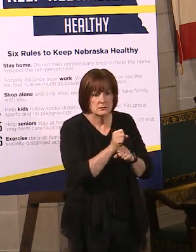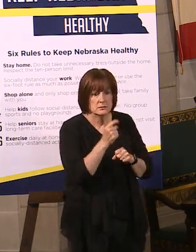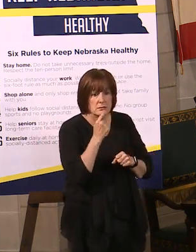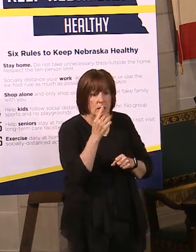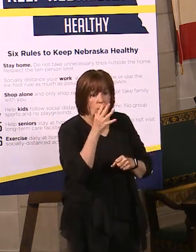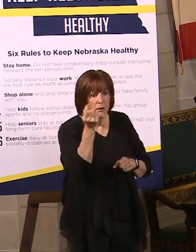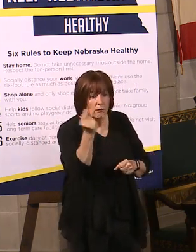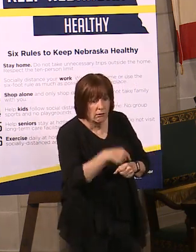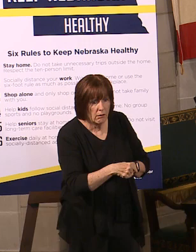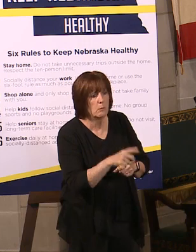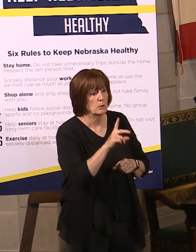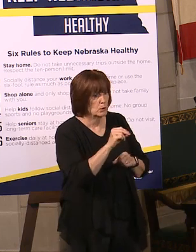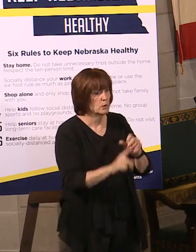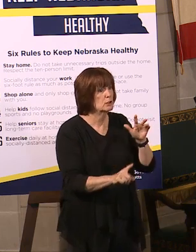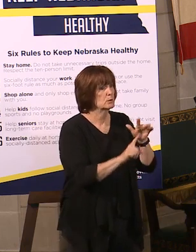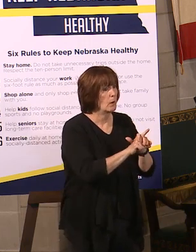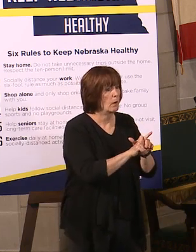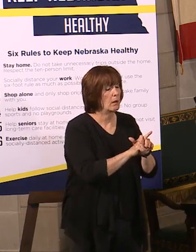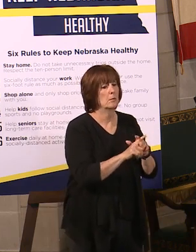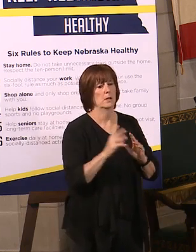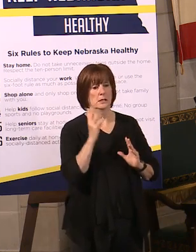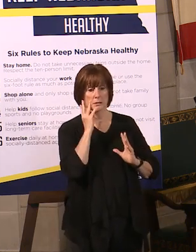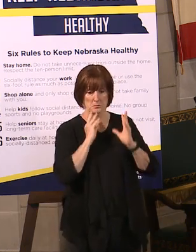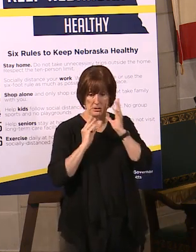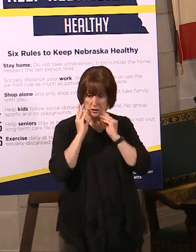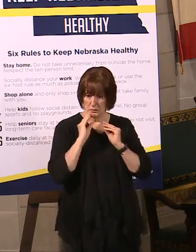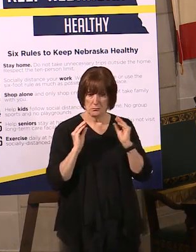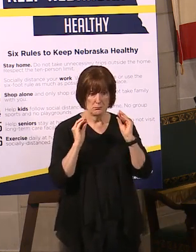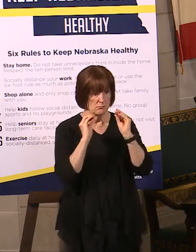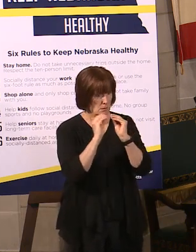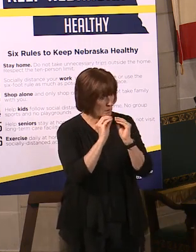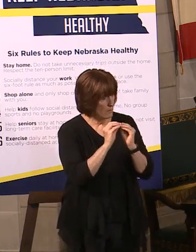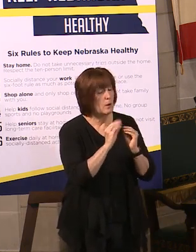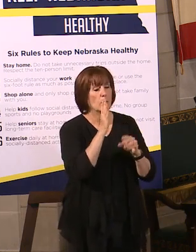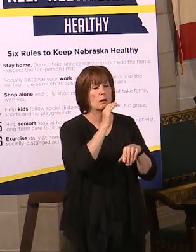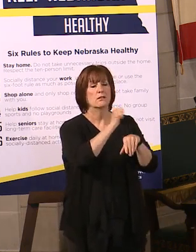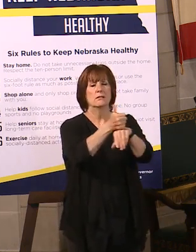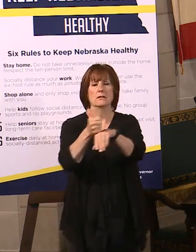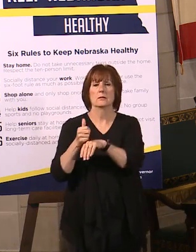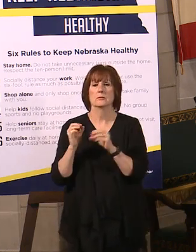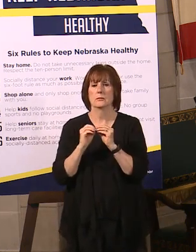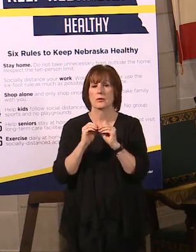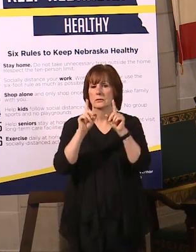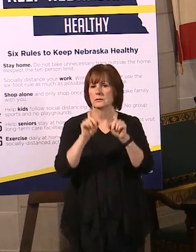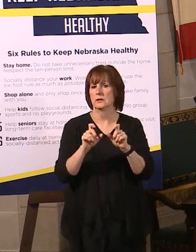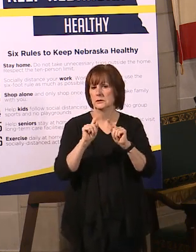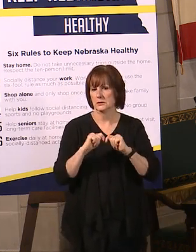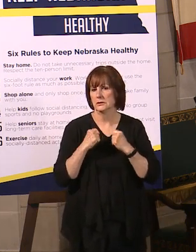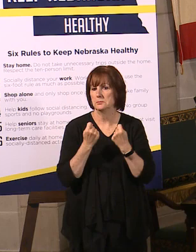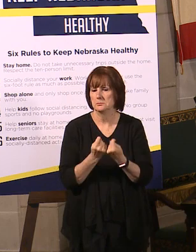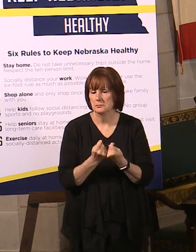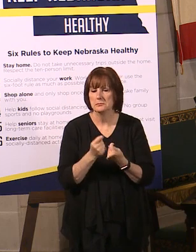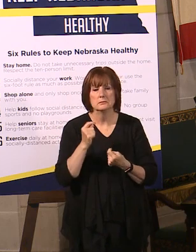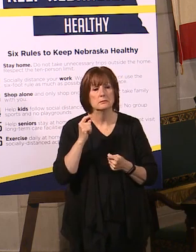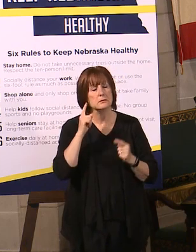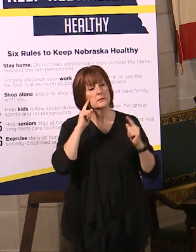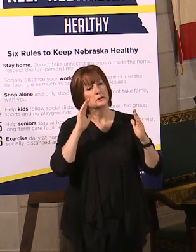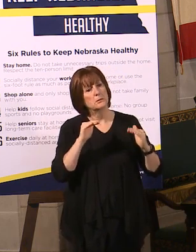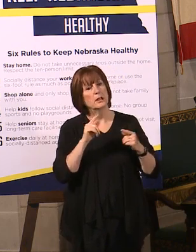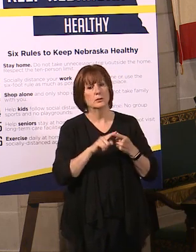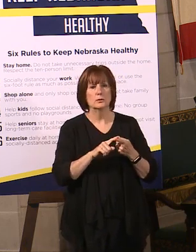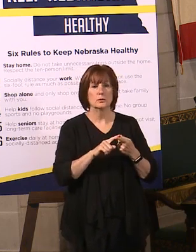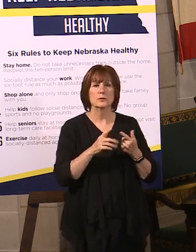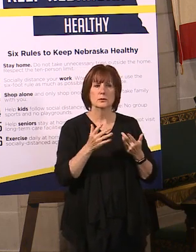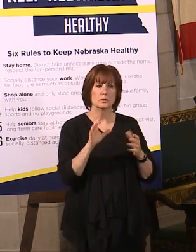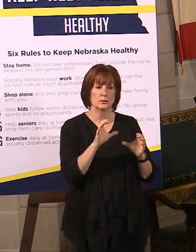thing. As we get more experience, then we're going to start creating more mobile testing teams around the state to be able to do this. So we expect to be able to stand